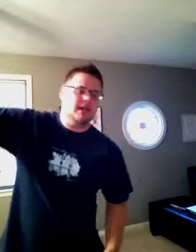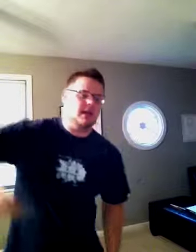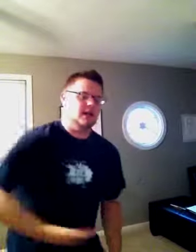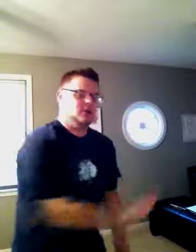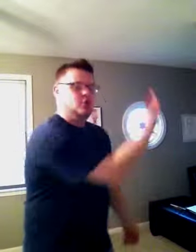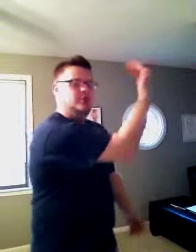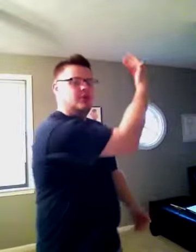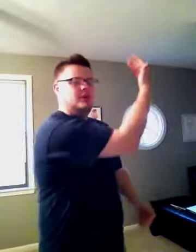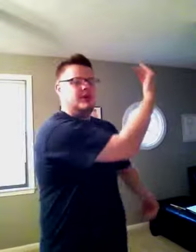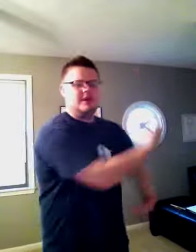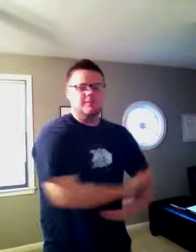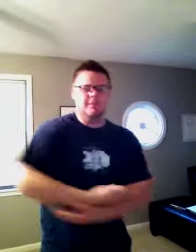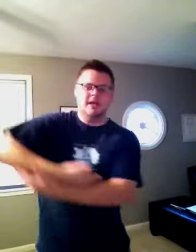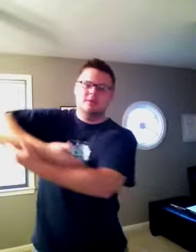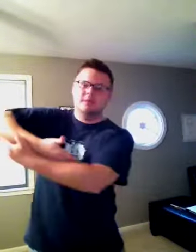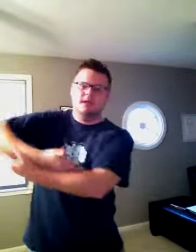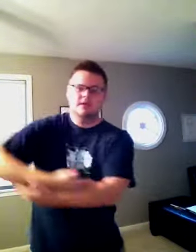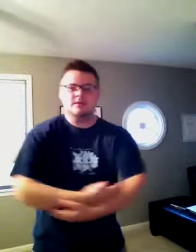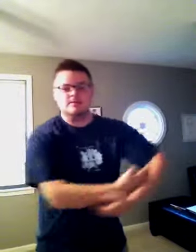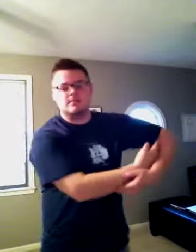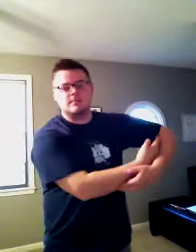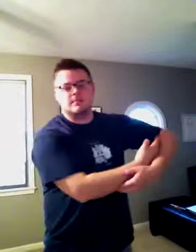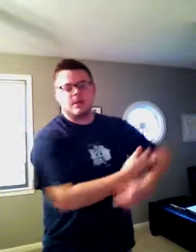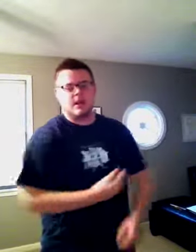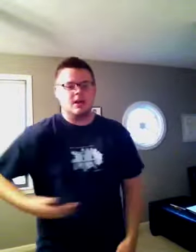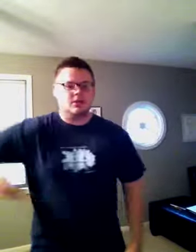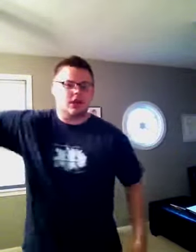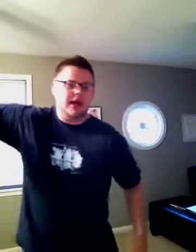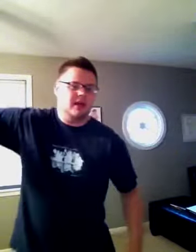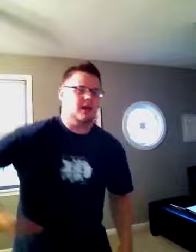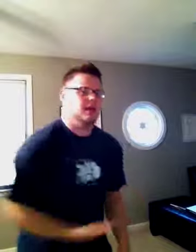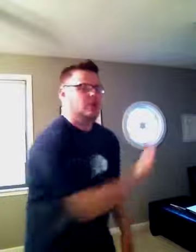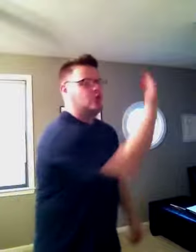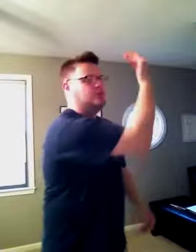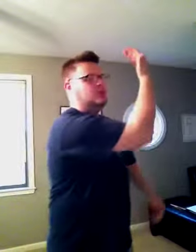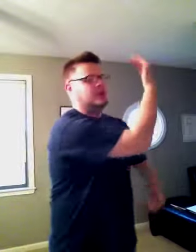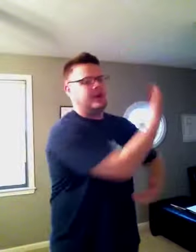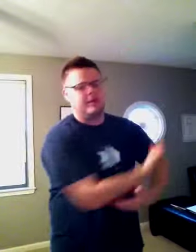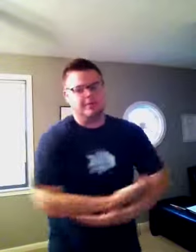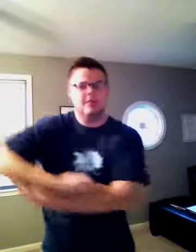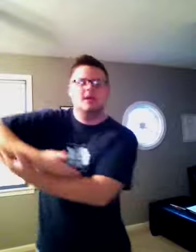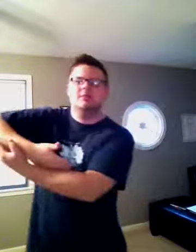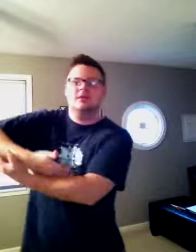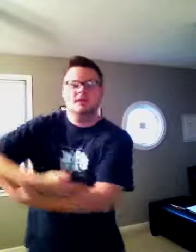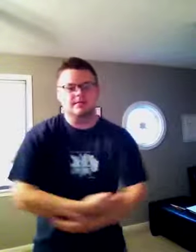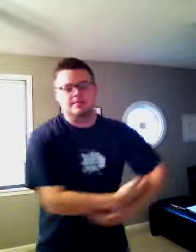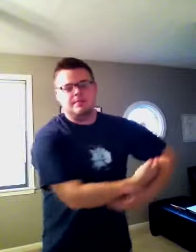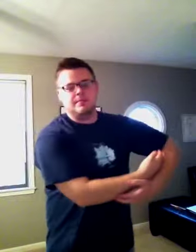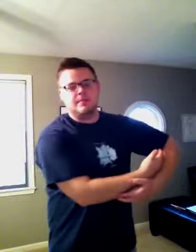a newborn baby. Like a newborn baby.